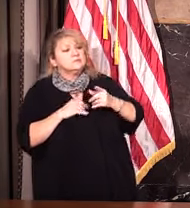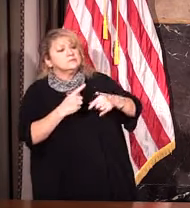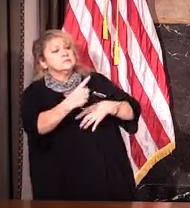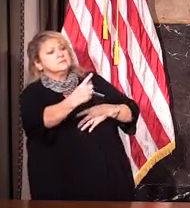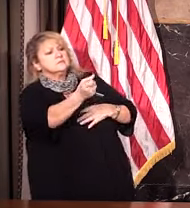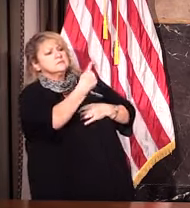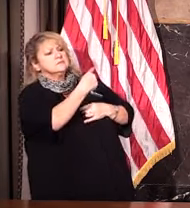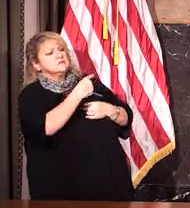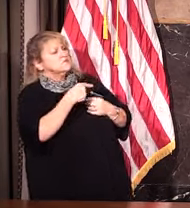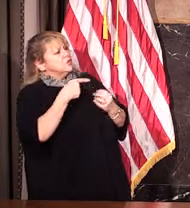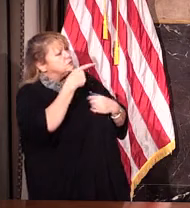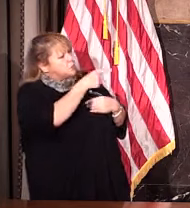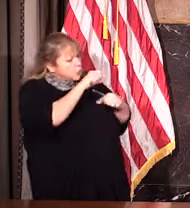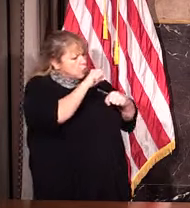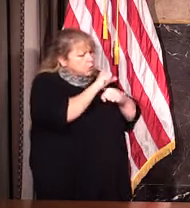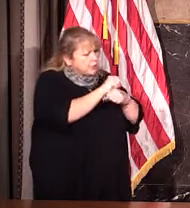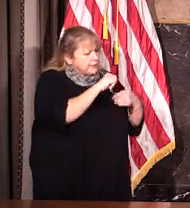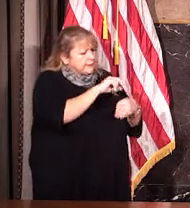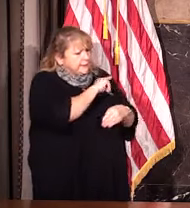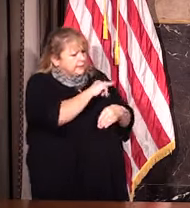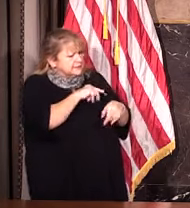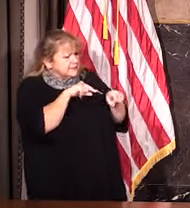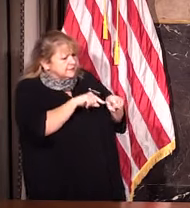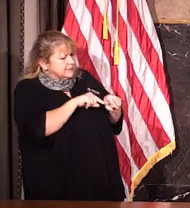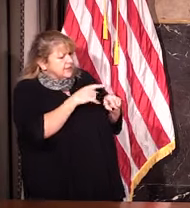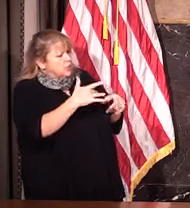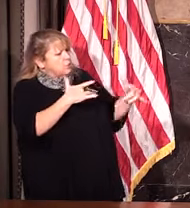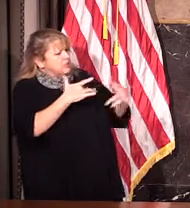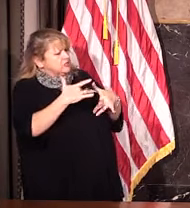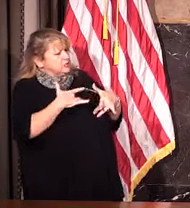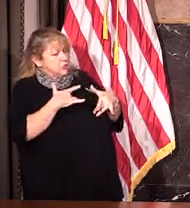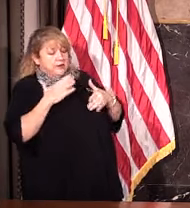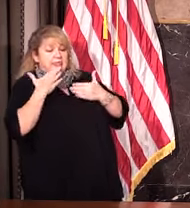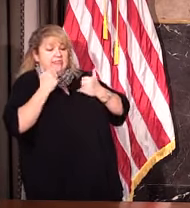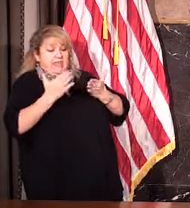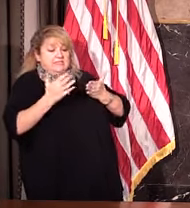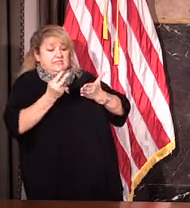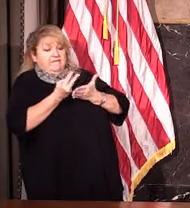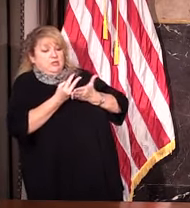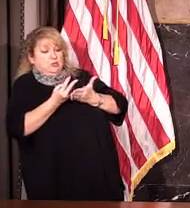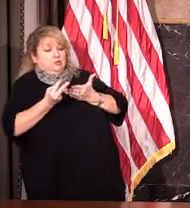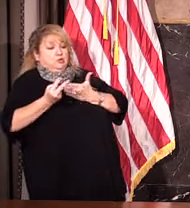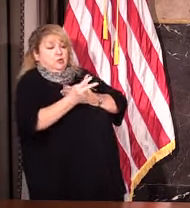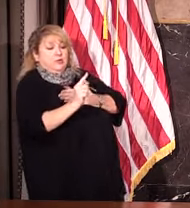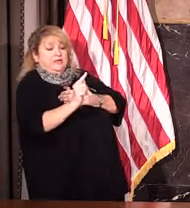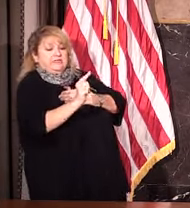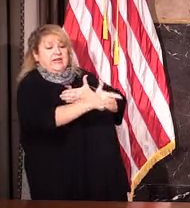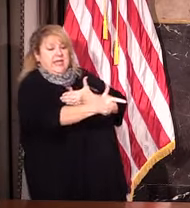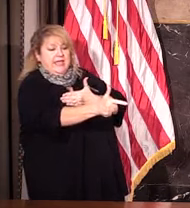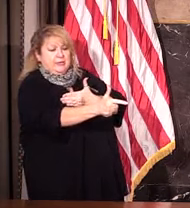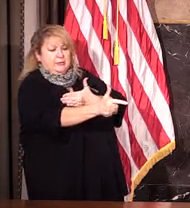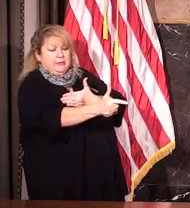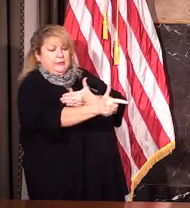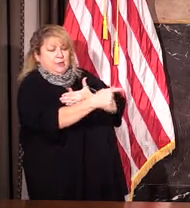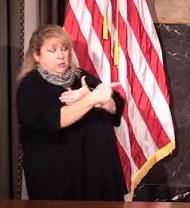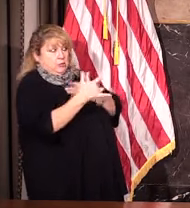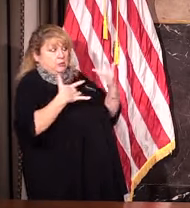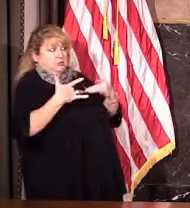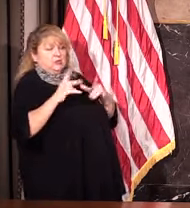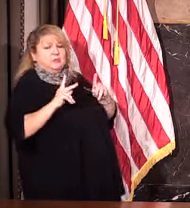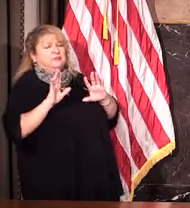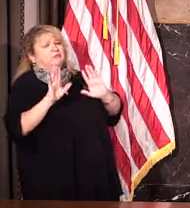How concerned are you for the 2 weeks after Thanksgiving that maybe some of these measures won't be needed